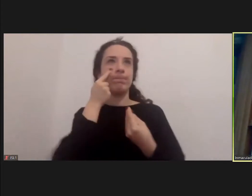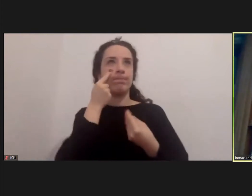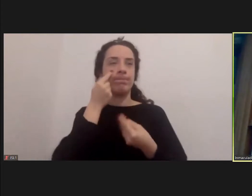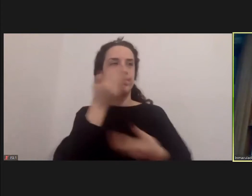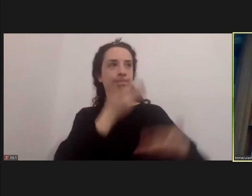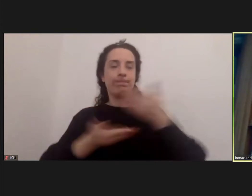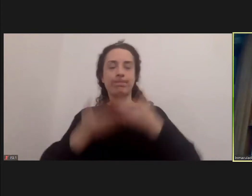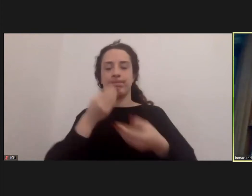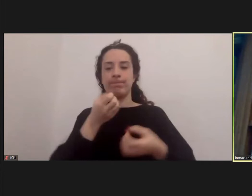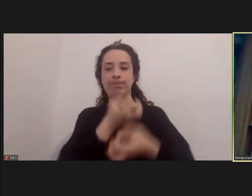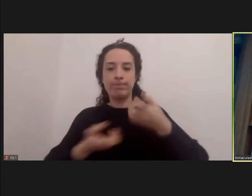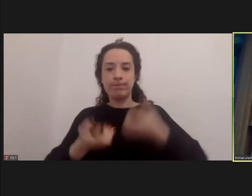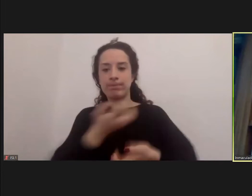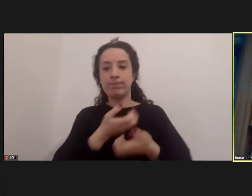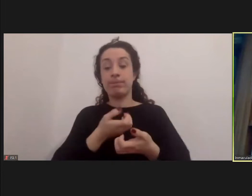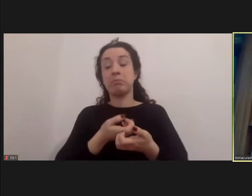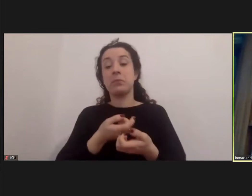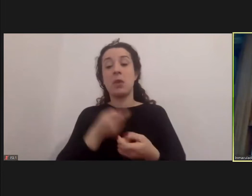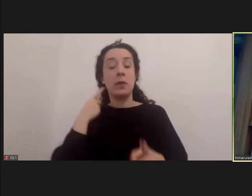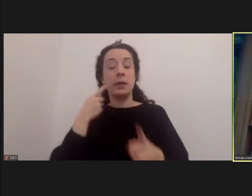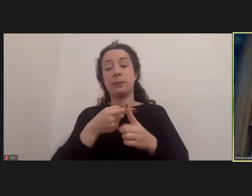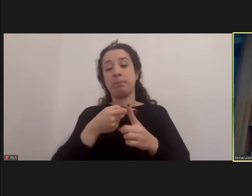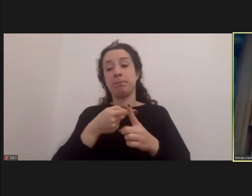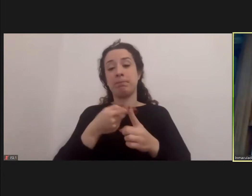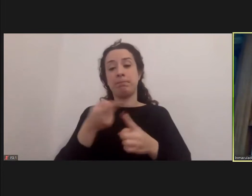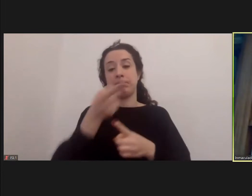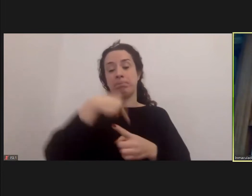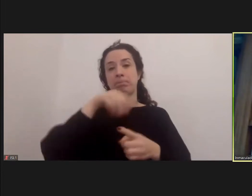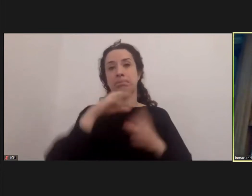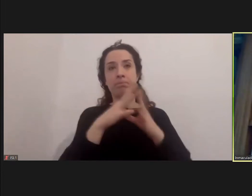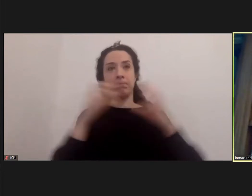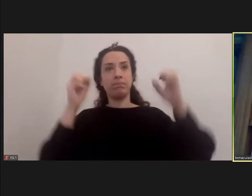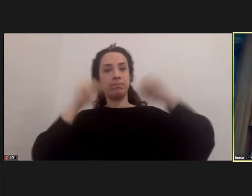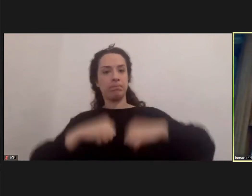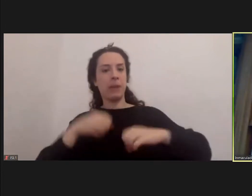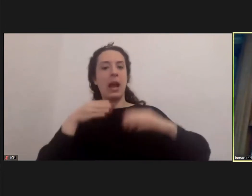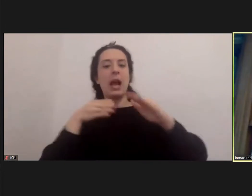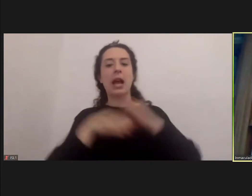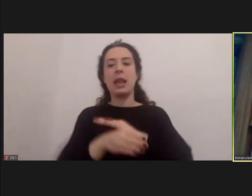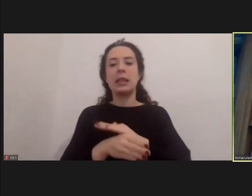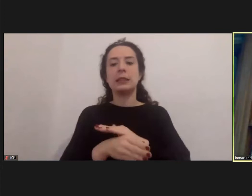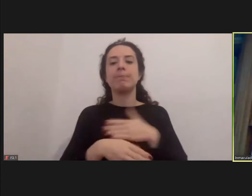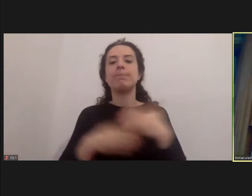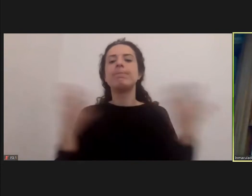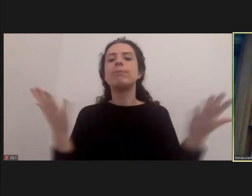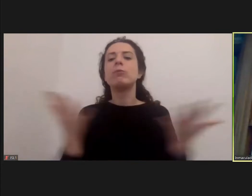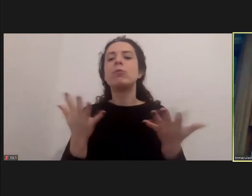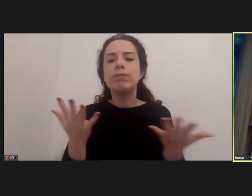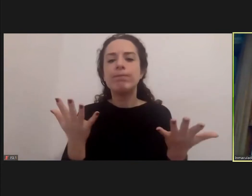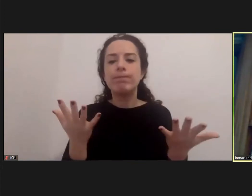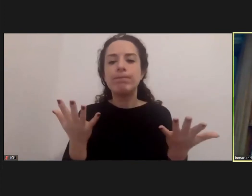have common understanding of what accessibility means and what accessibility provisions in